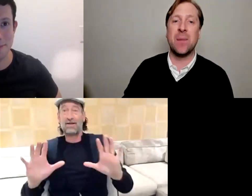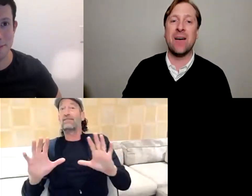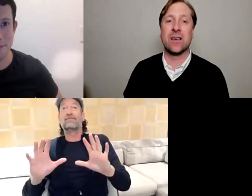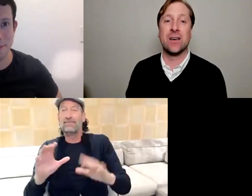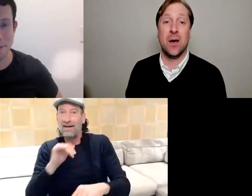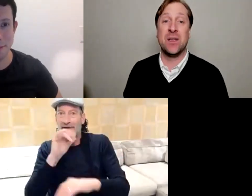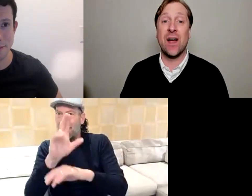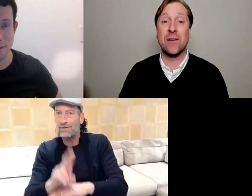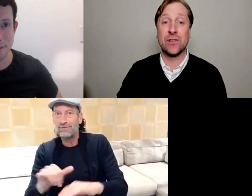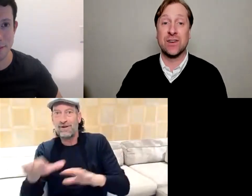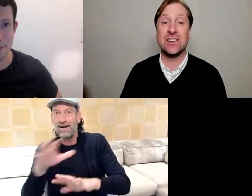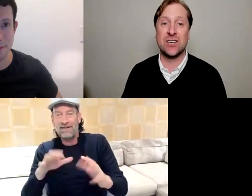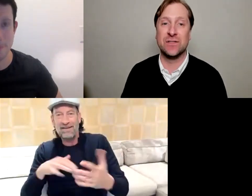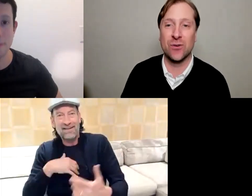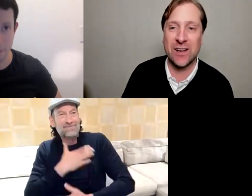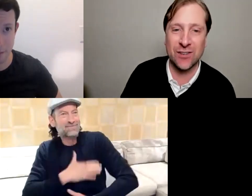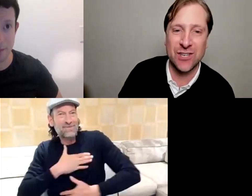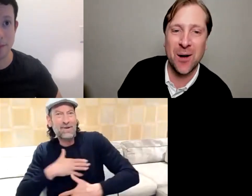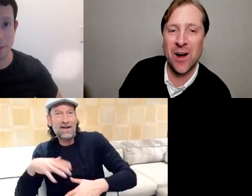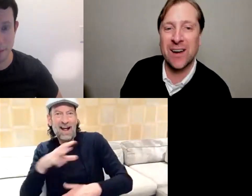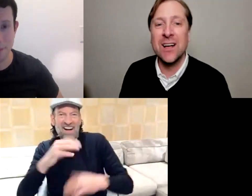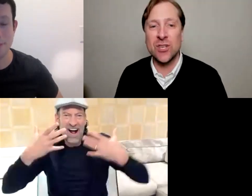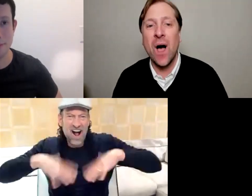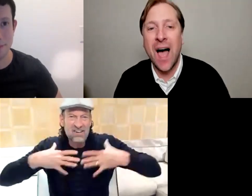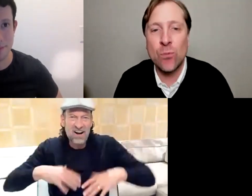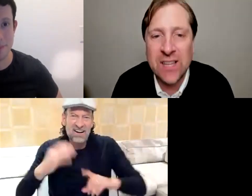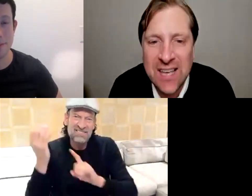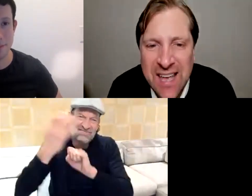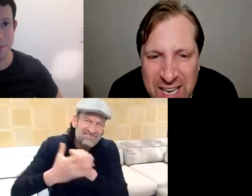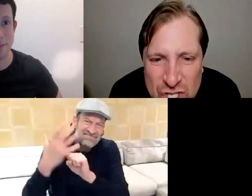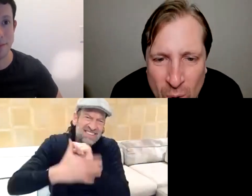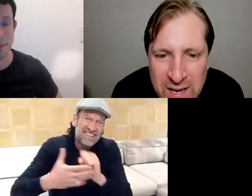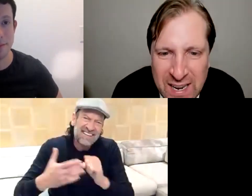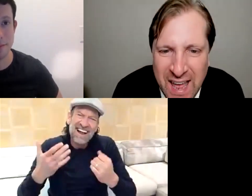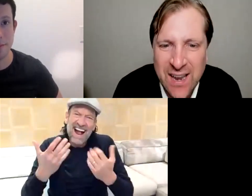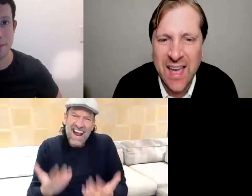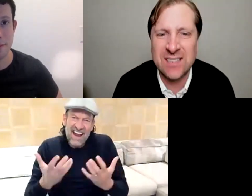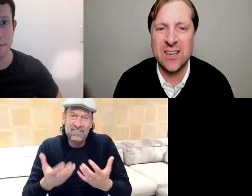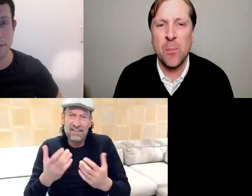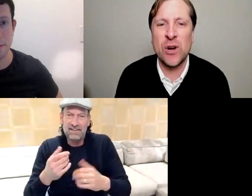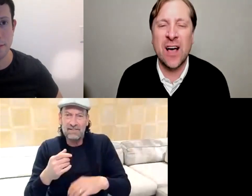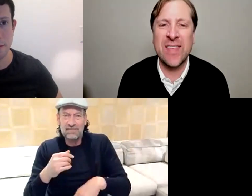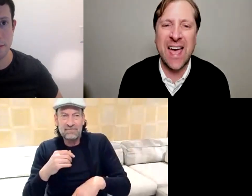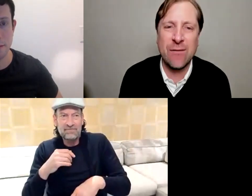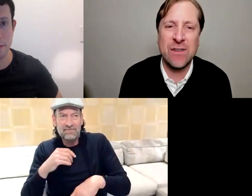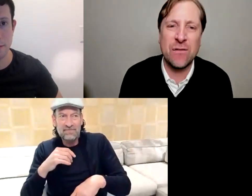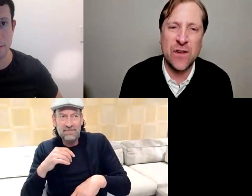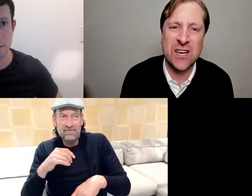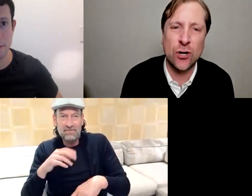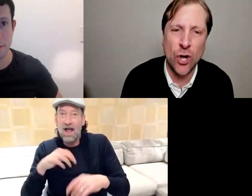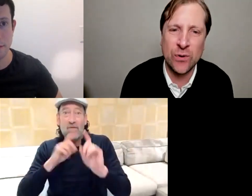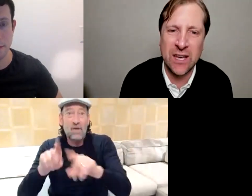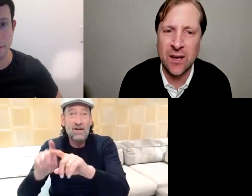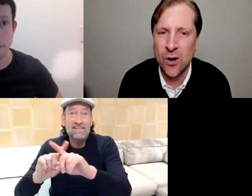to them having a beer after their night shift at a regular job, right? So I really enjoyed it, and putting on that heavy